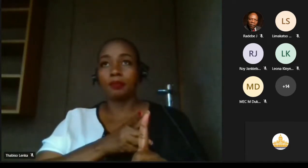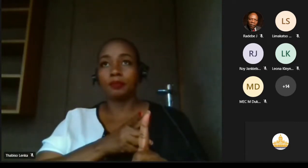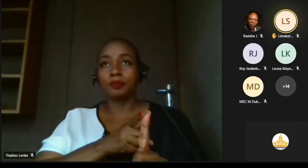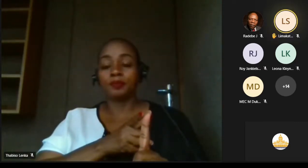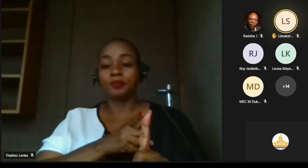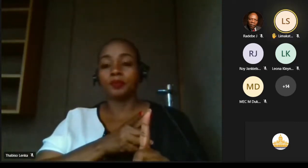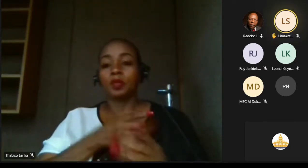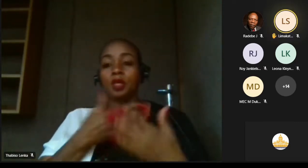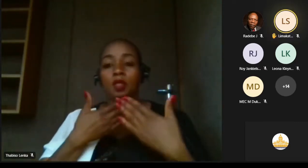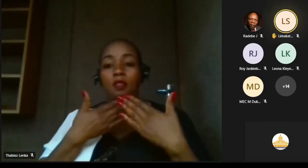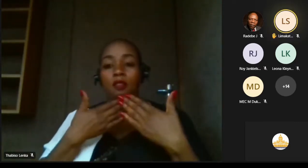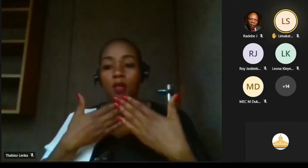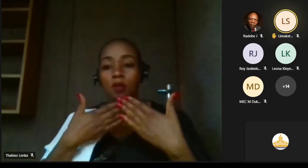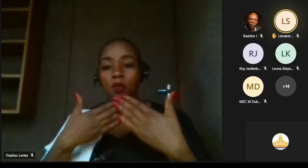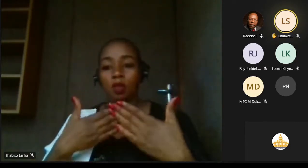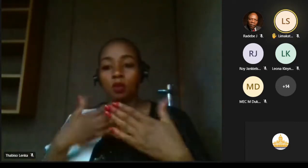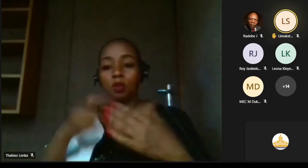Thank you, Speaker.